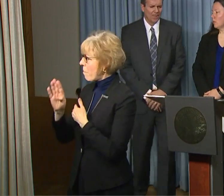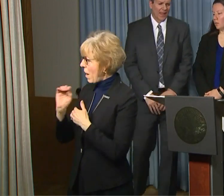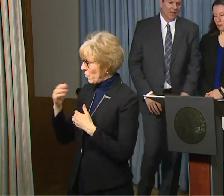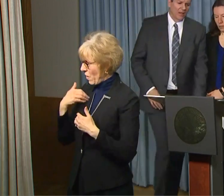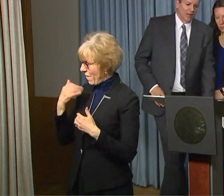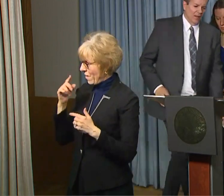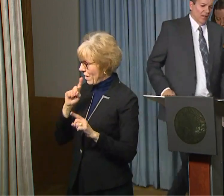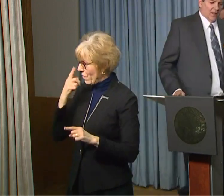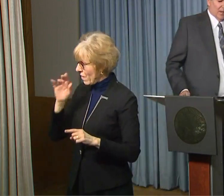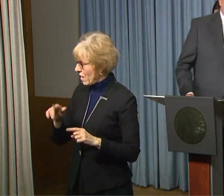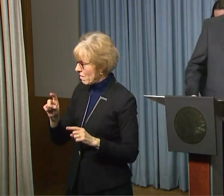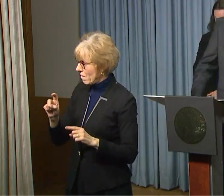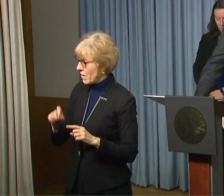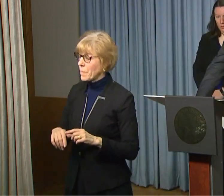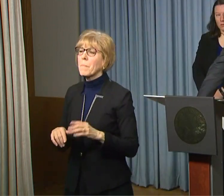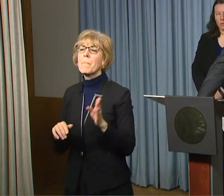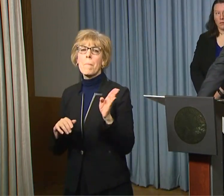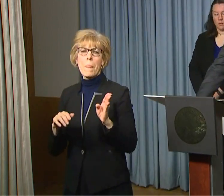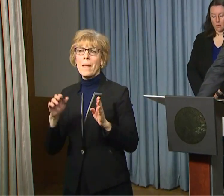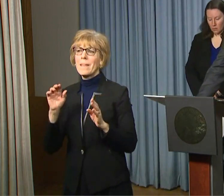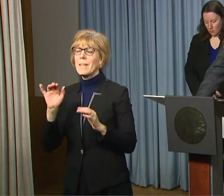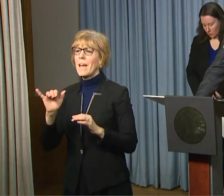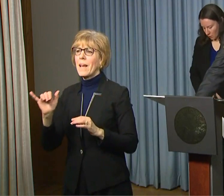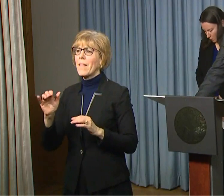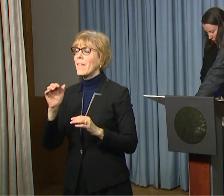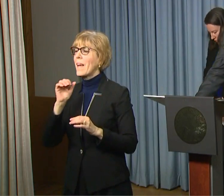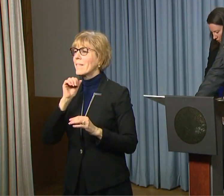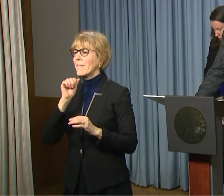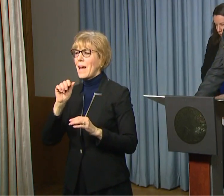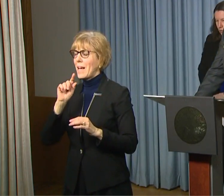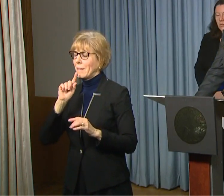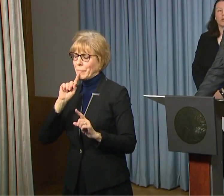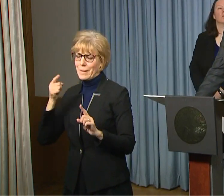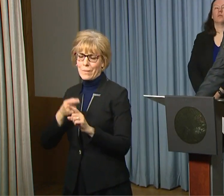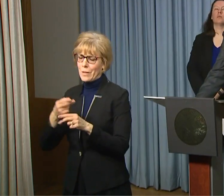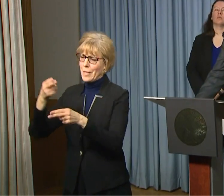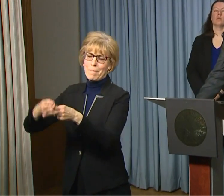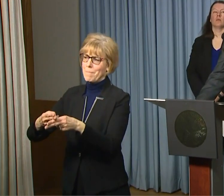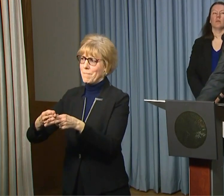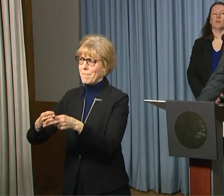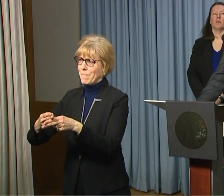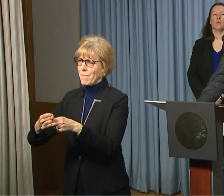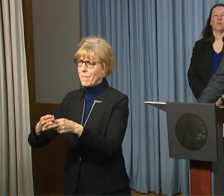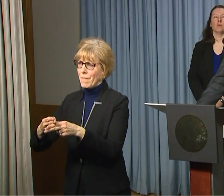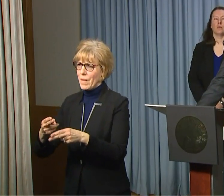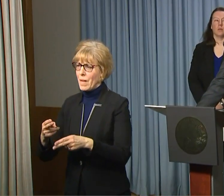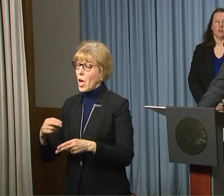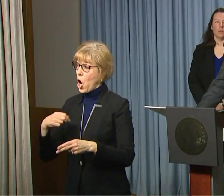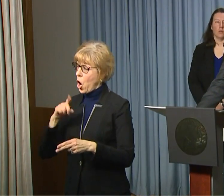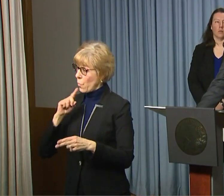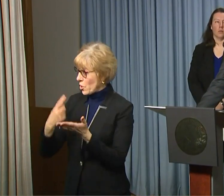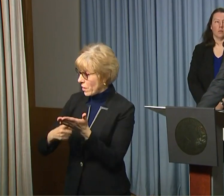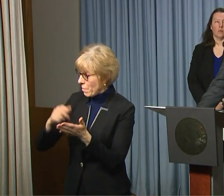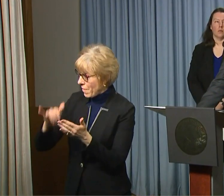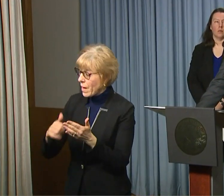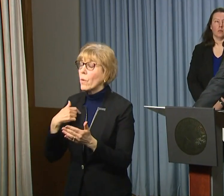that? Yeah, that's not explicitly called out. Yeah. Are we talking about that? We're talking about a lot of